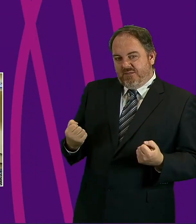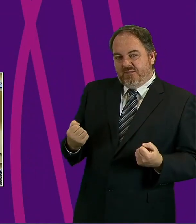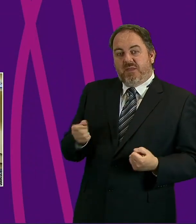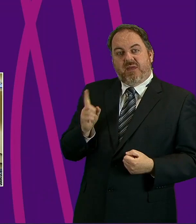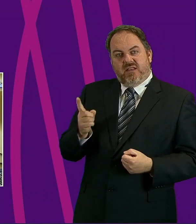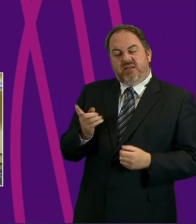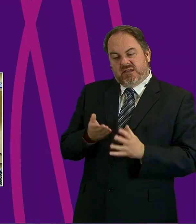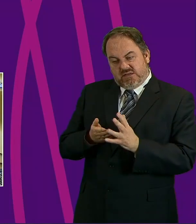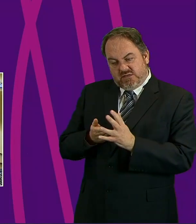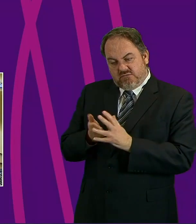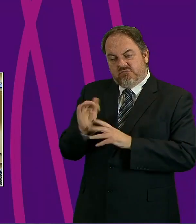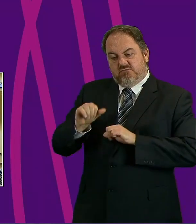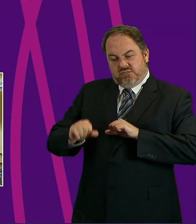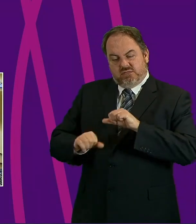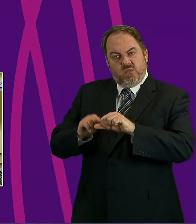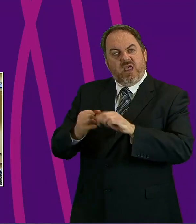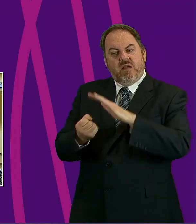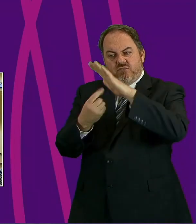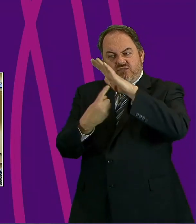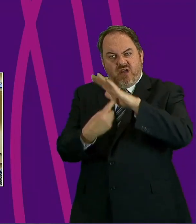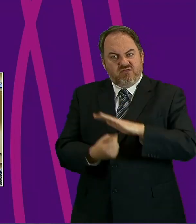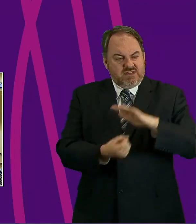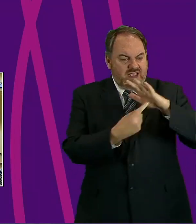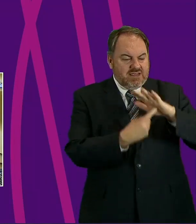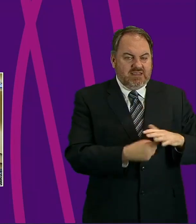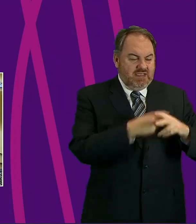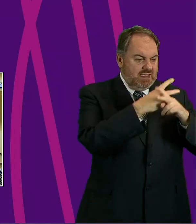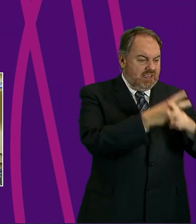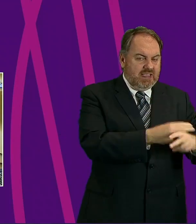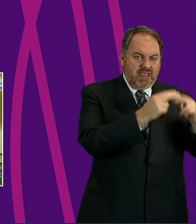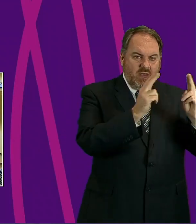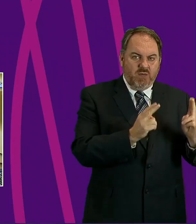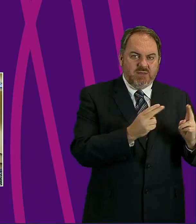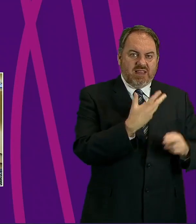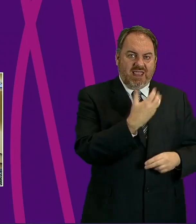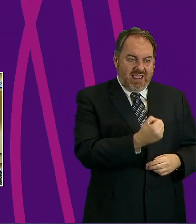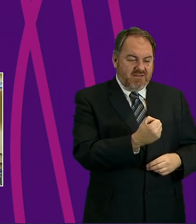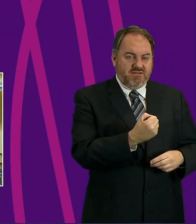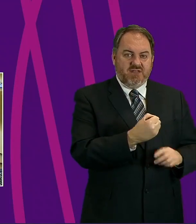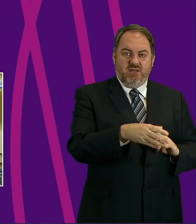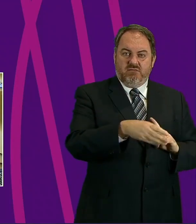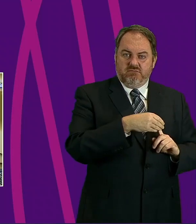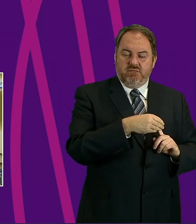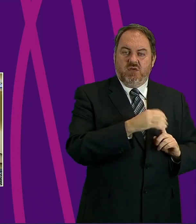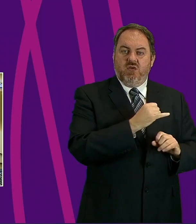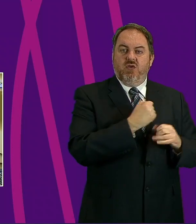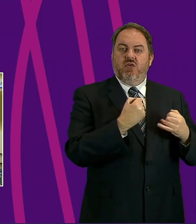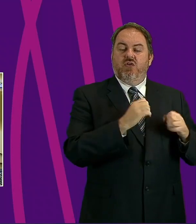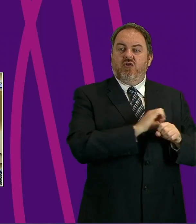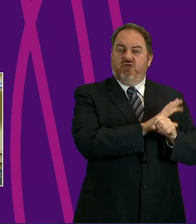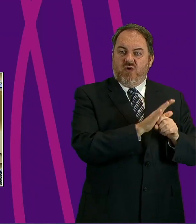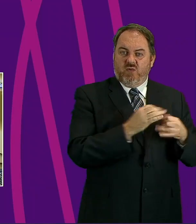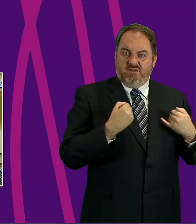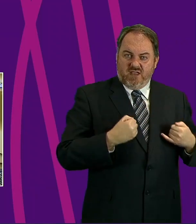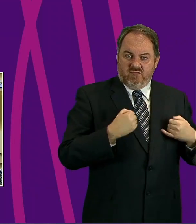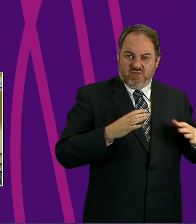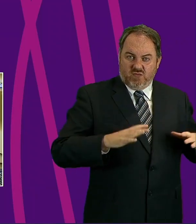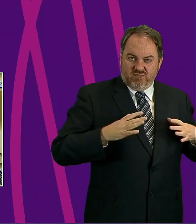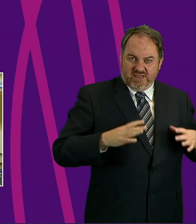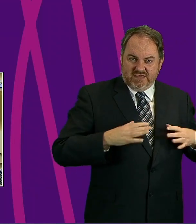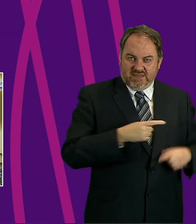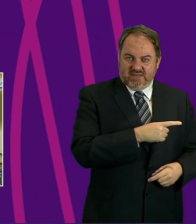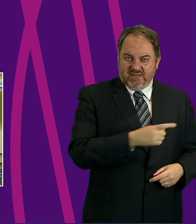progressively. There is a prioritisation of care homes that have active cases, and of course we are expanding testing of staff